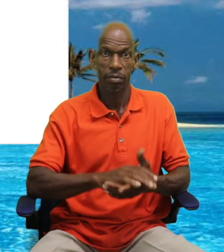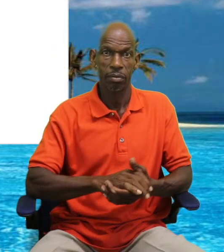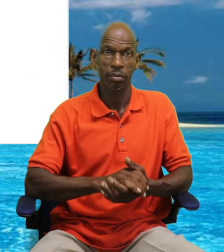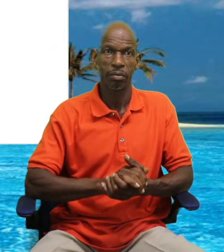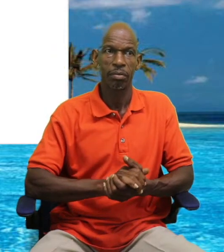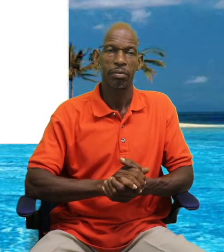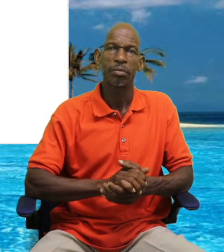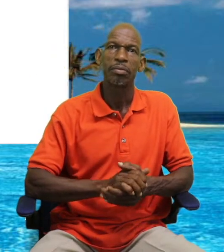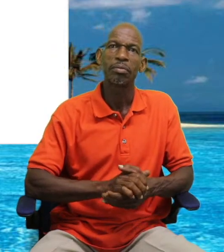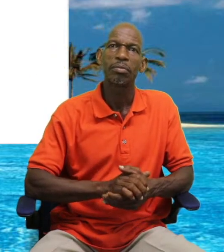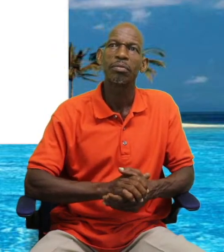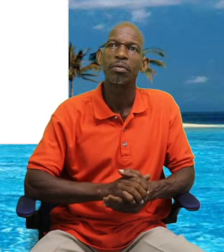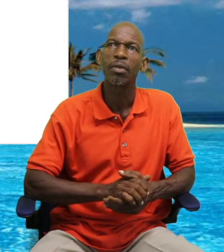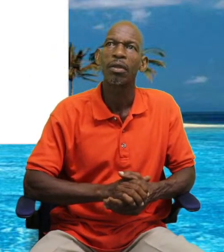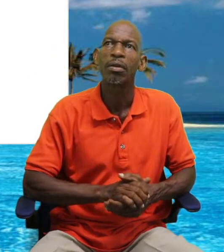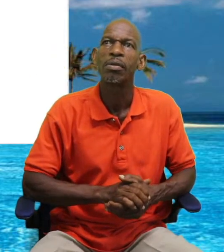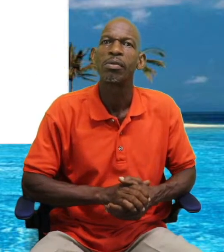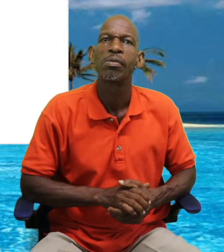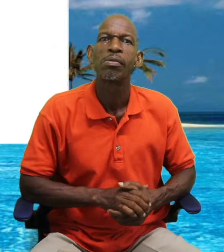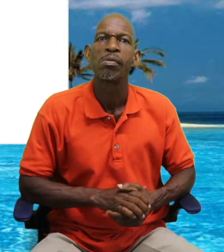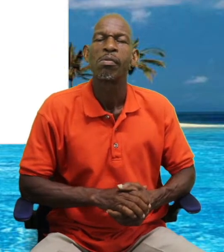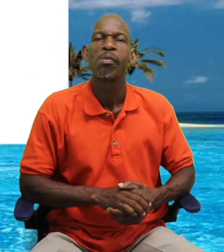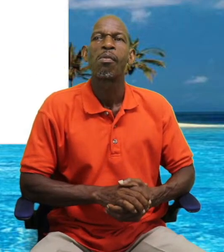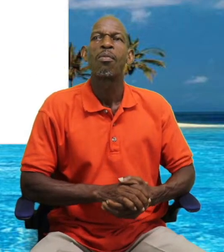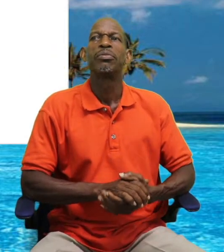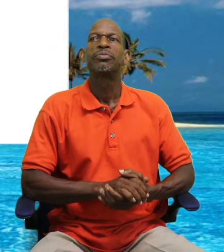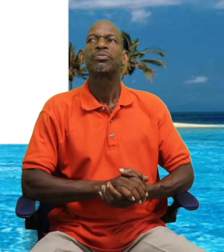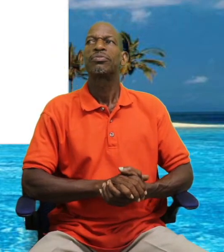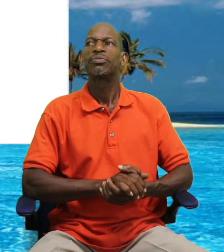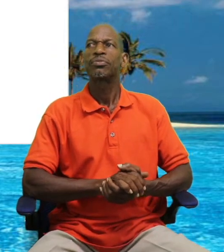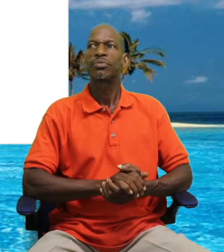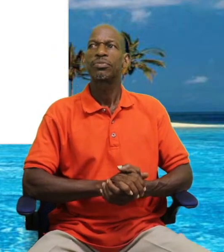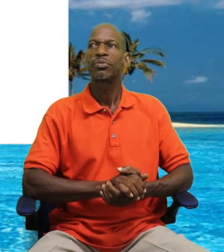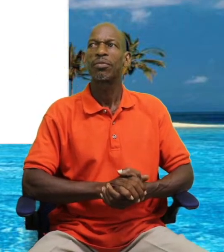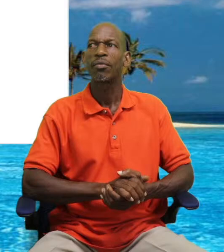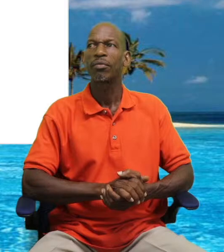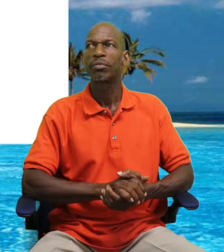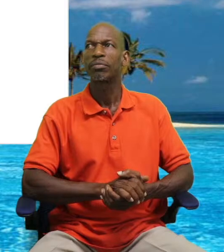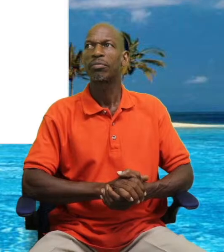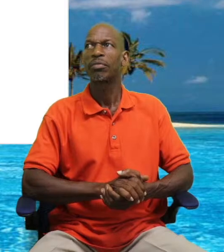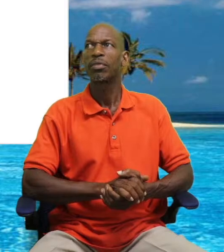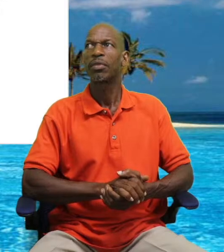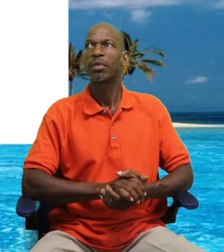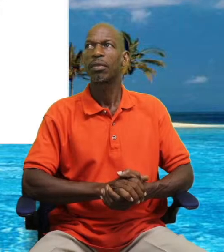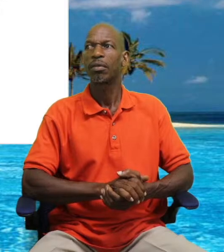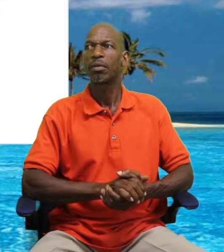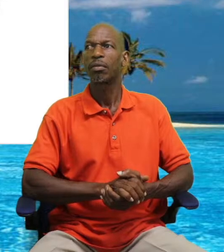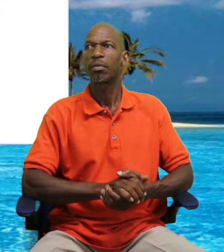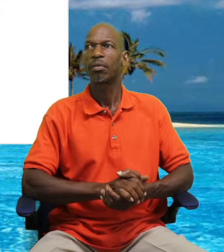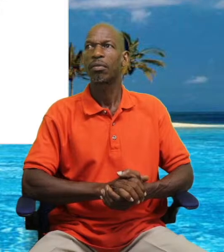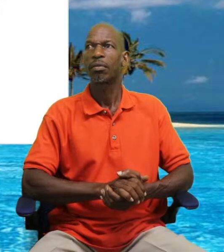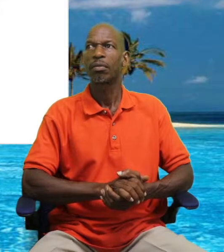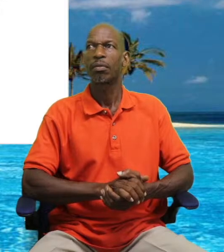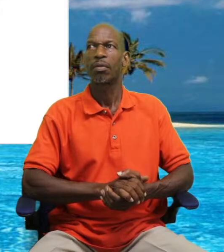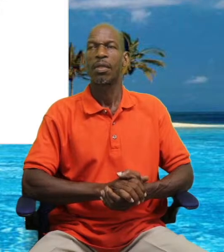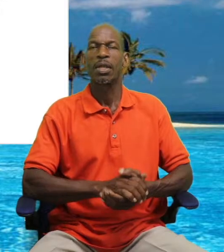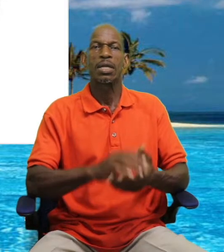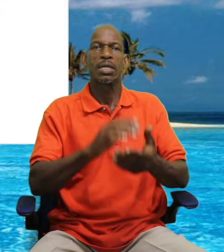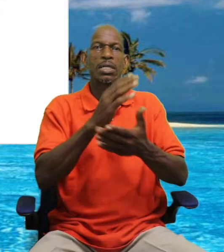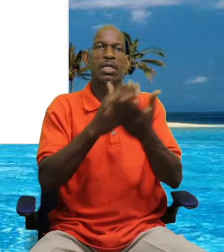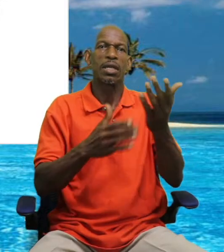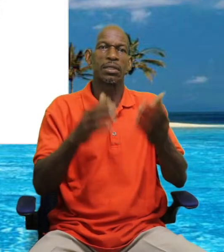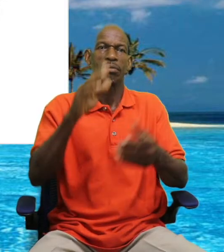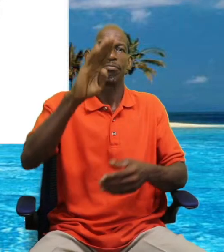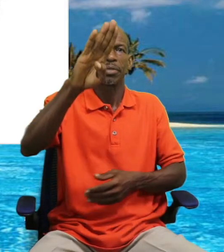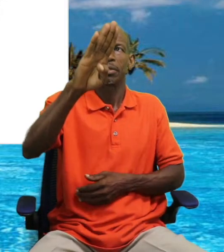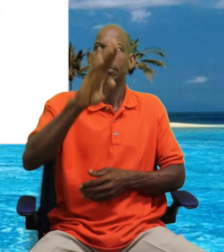one. All right, I know you came in a little late due to our error. And I'm going to the next slide. The next slide, we are looking